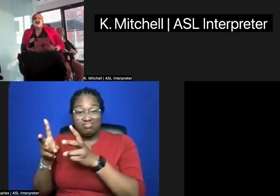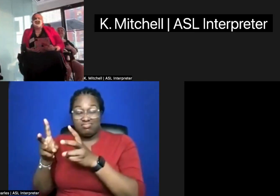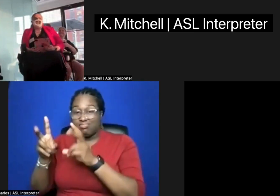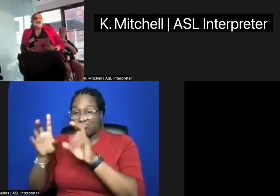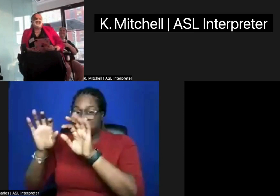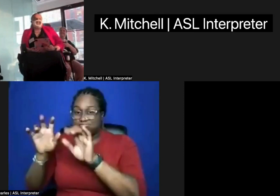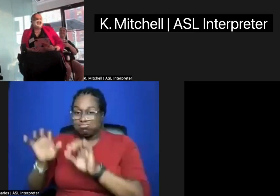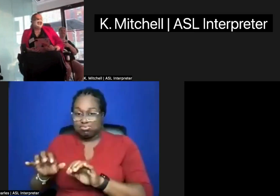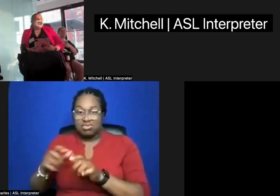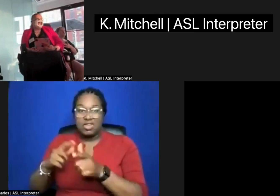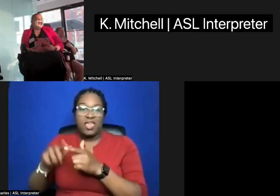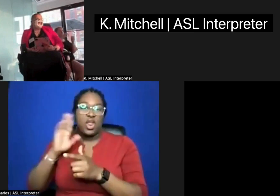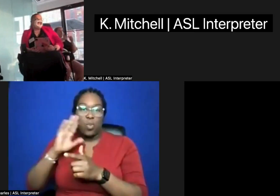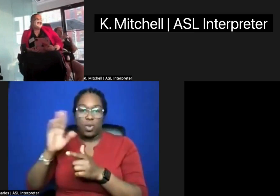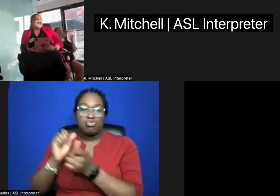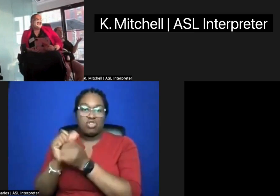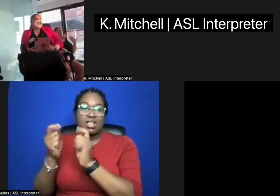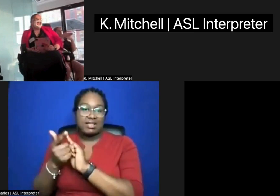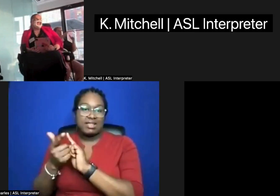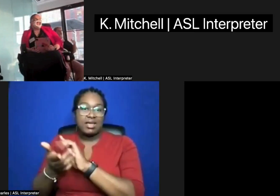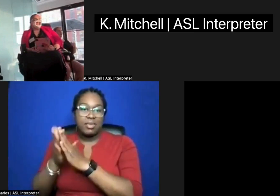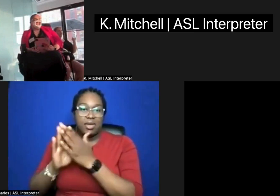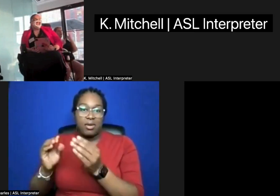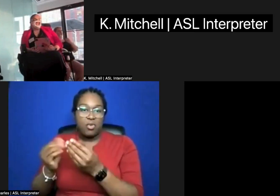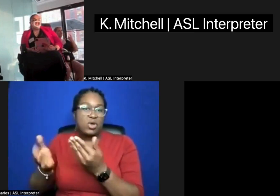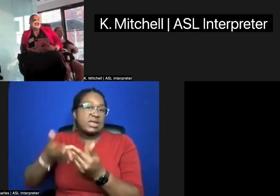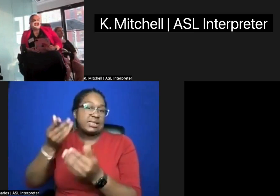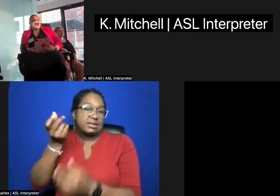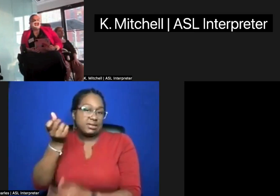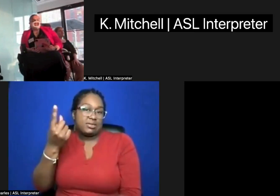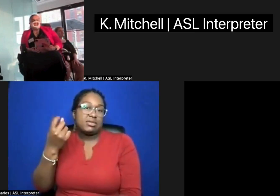Do folks in the room have questions?